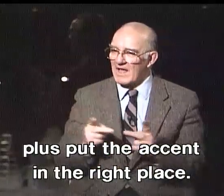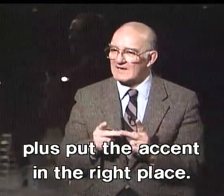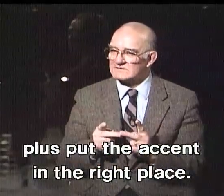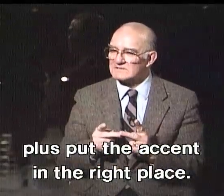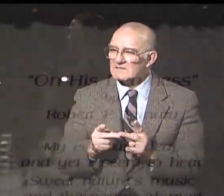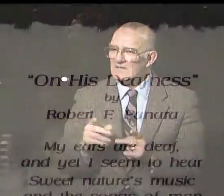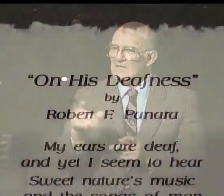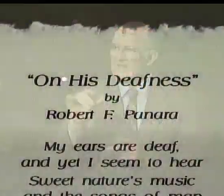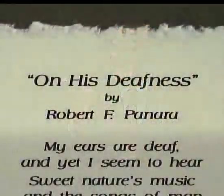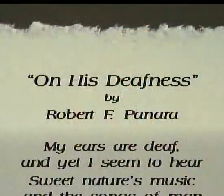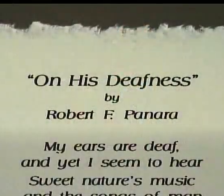place.